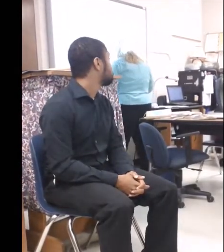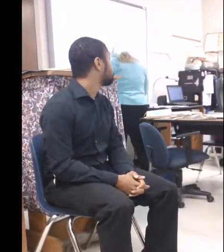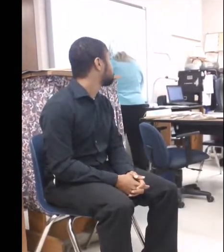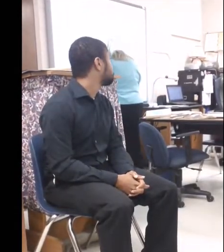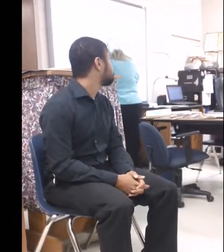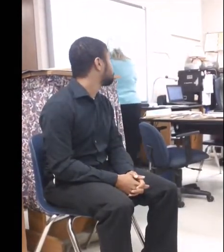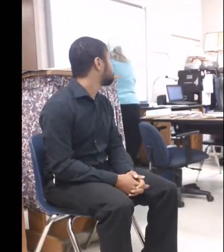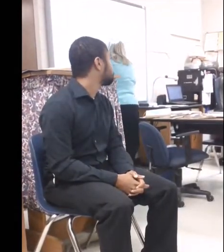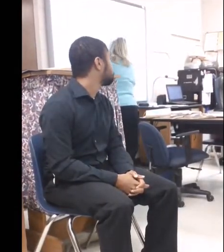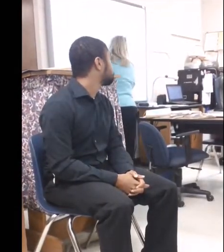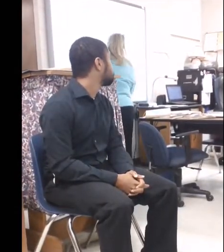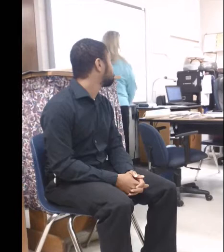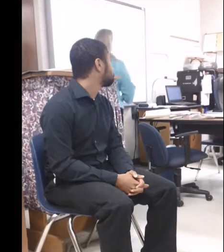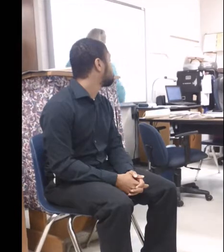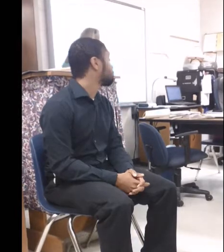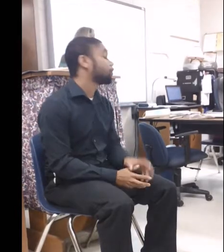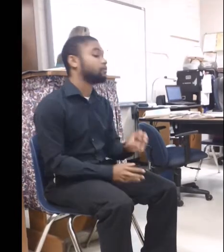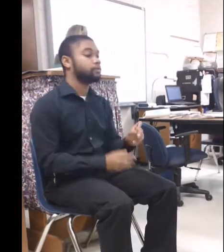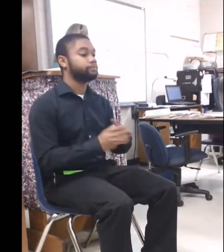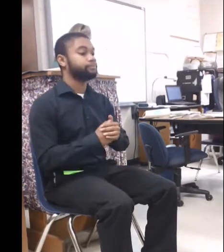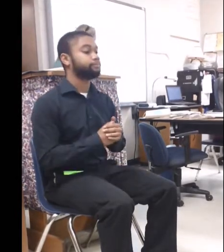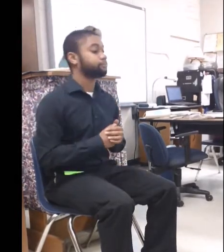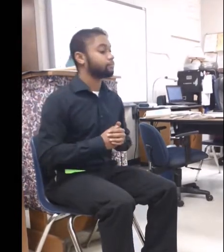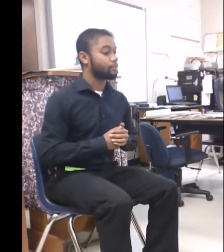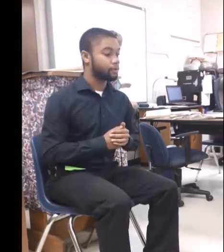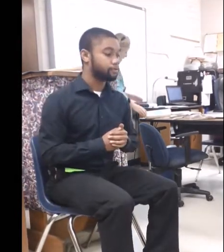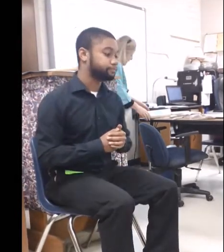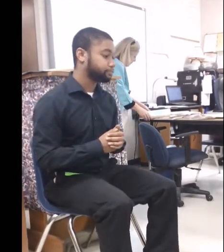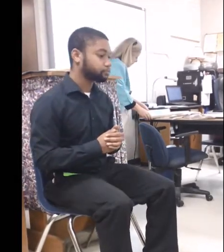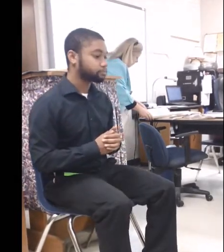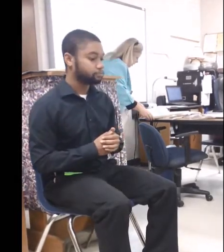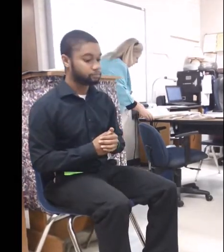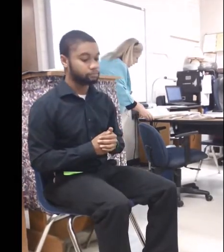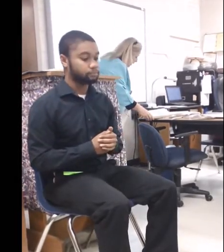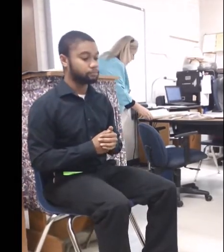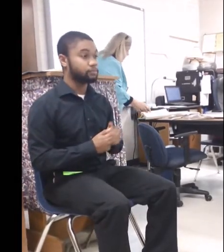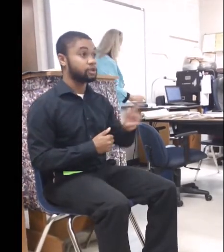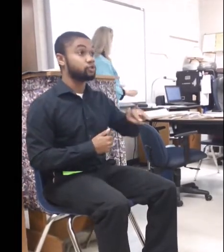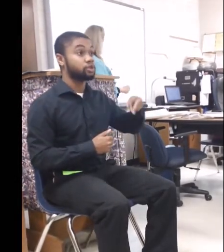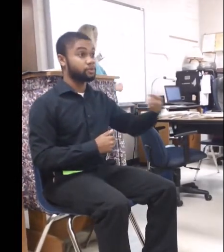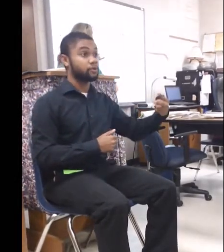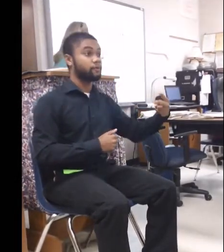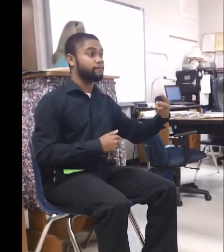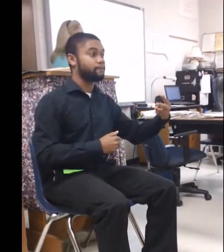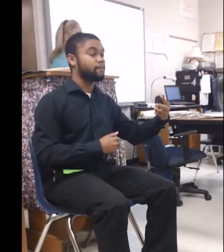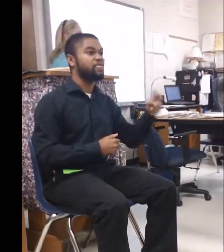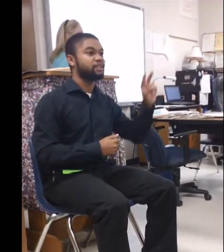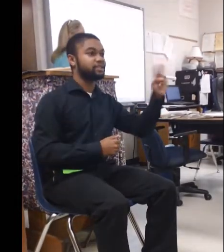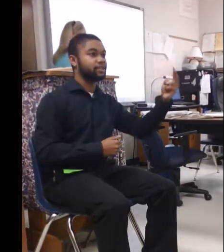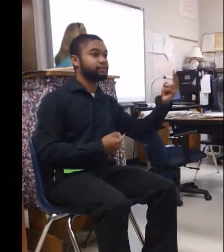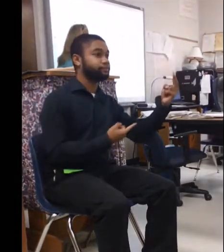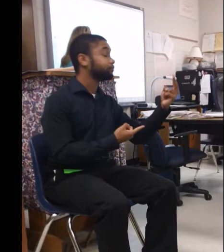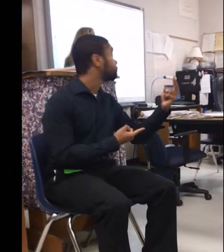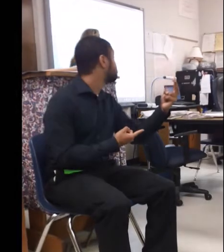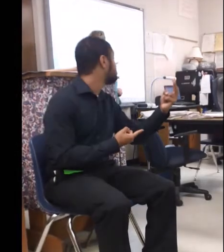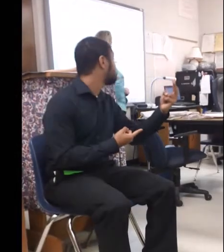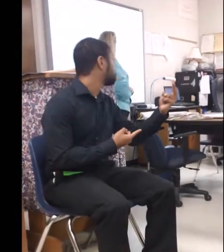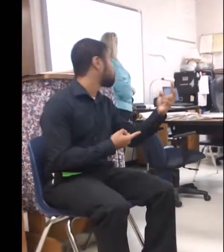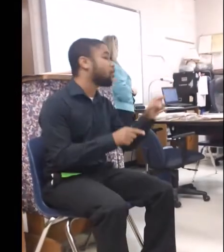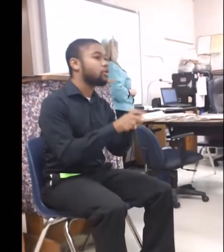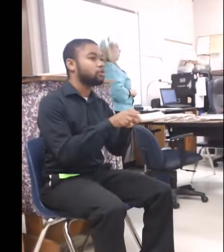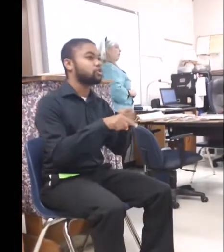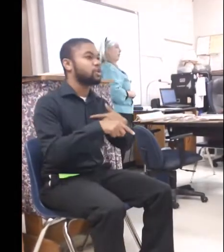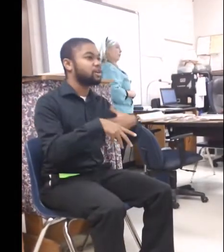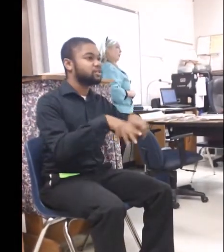Square wasn't showing up. Okay, when you take the reciprocal of the second one, I would also